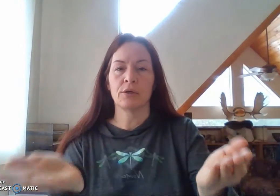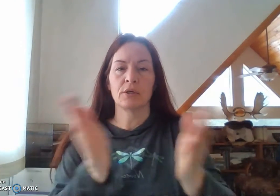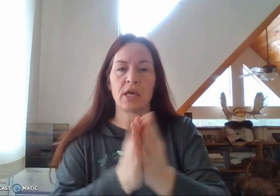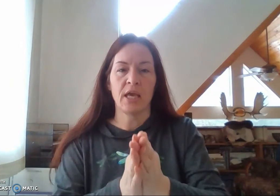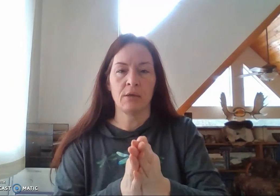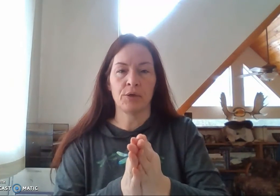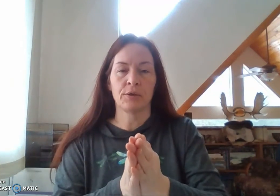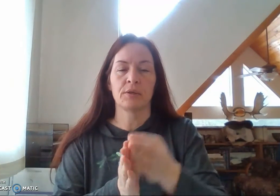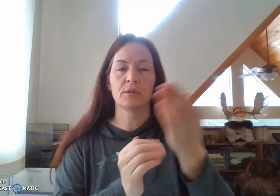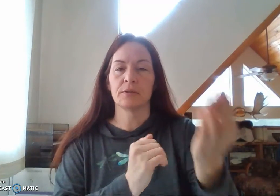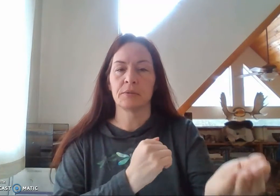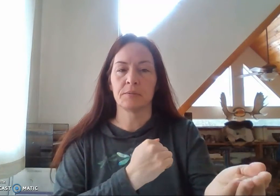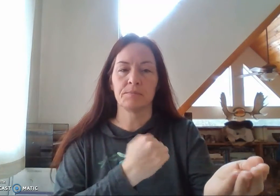Hammer, hammer.